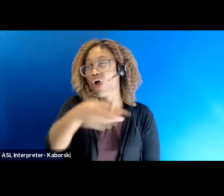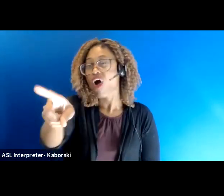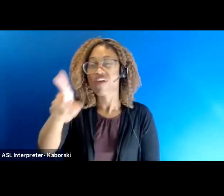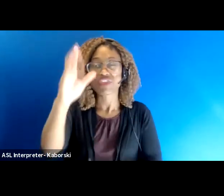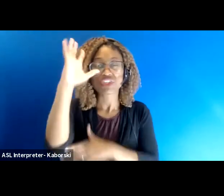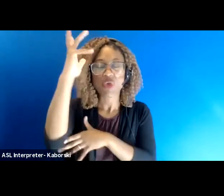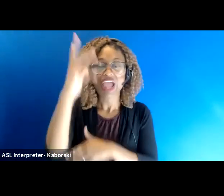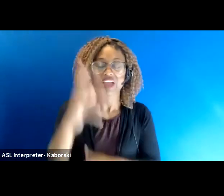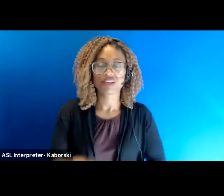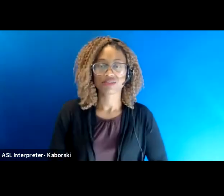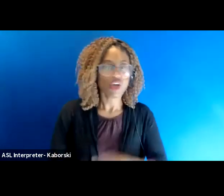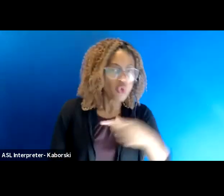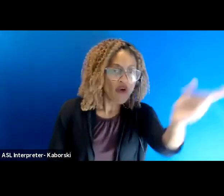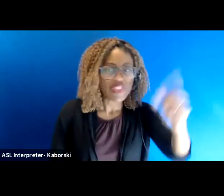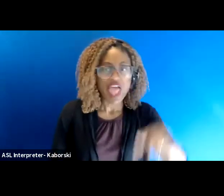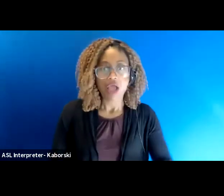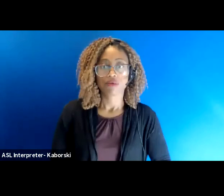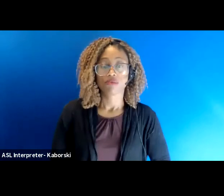of that stuff,